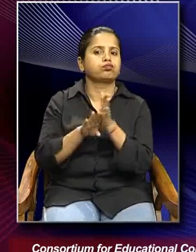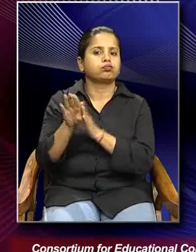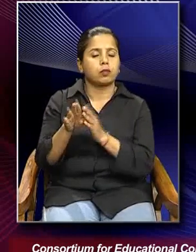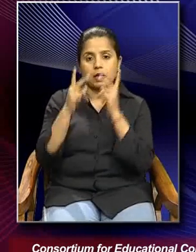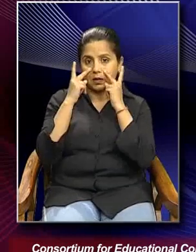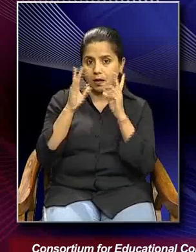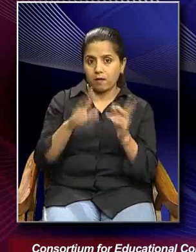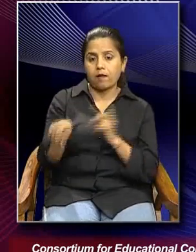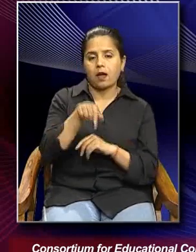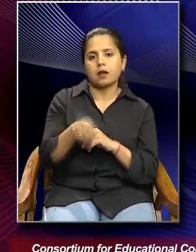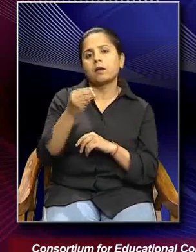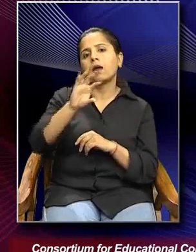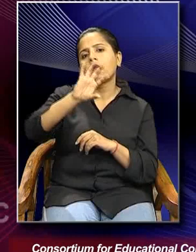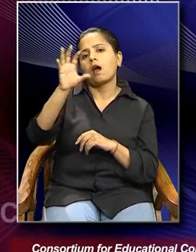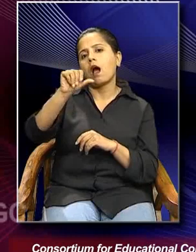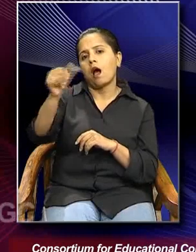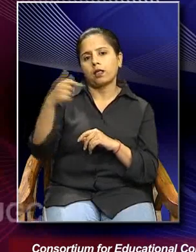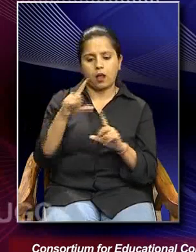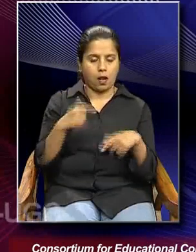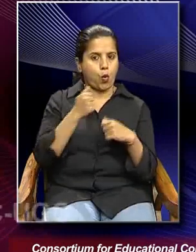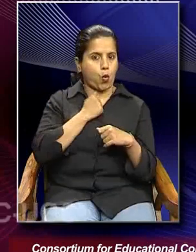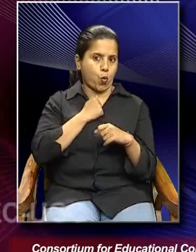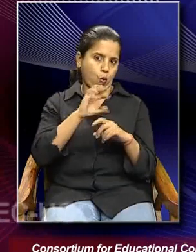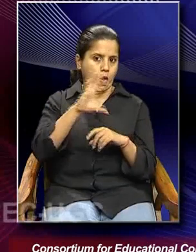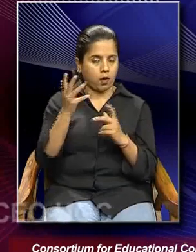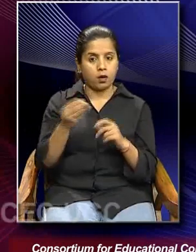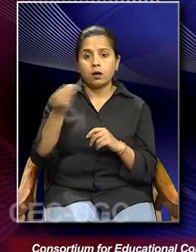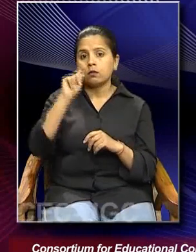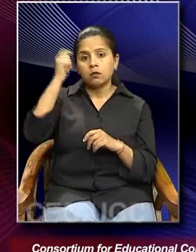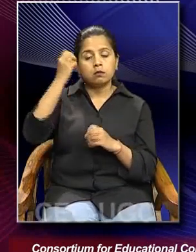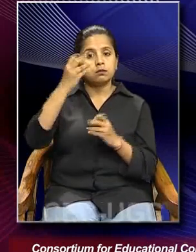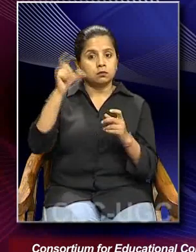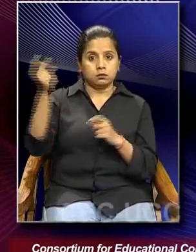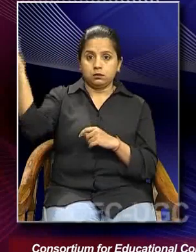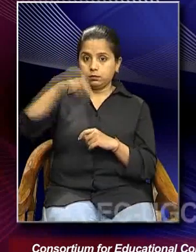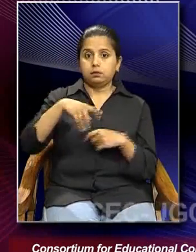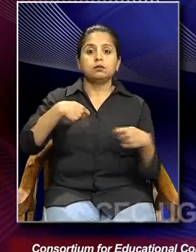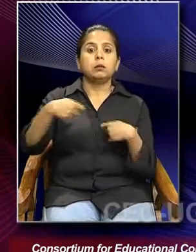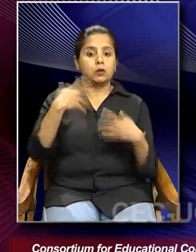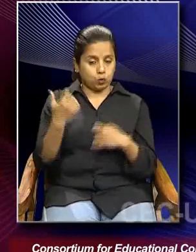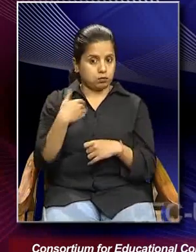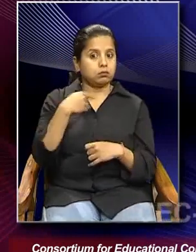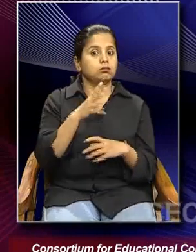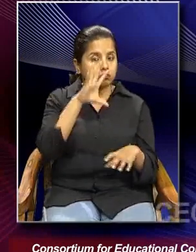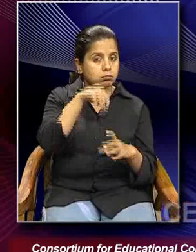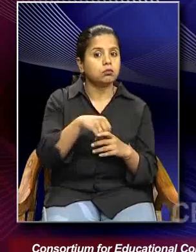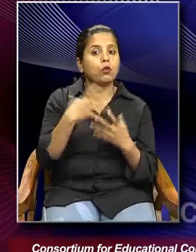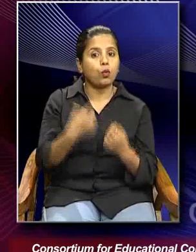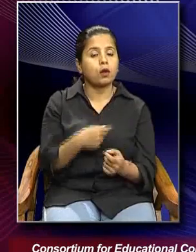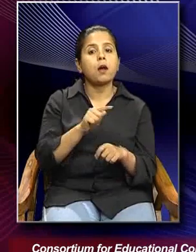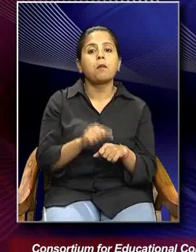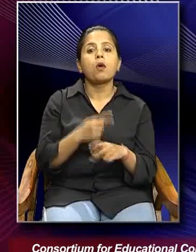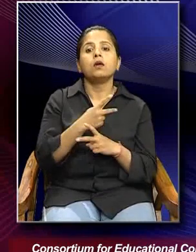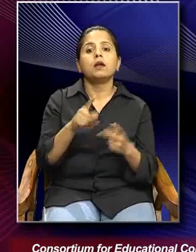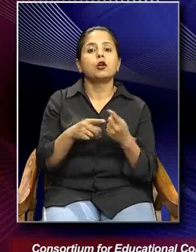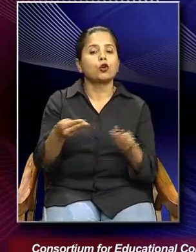in the native countries. On the other hand, you have a lot of people from abroad who would like to come and do business and contribute to the opportunities